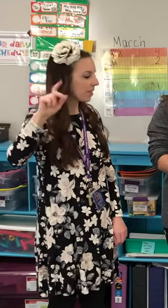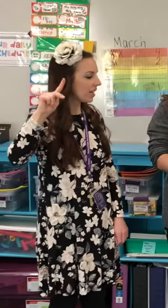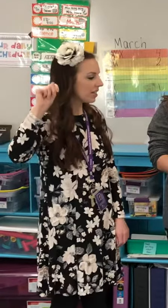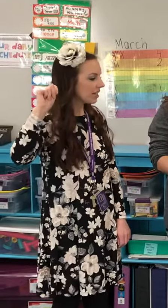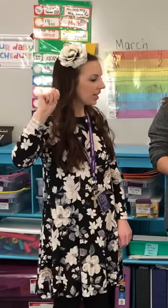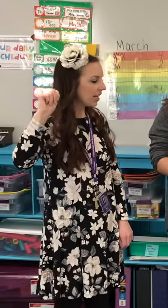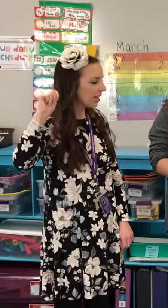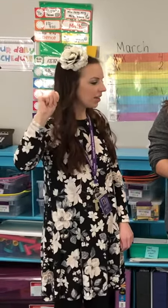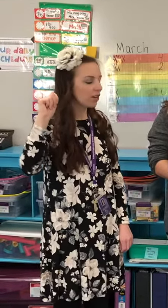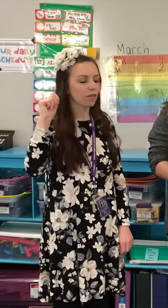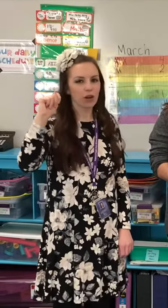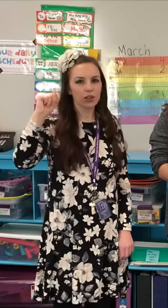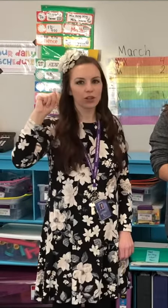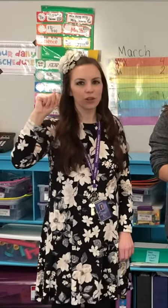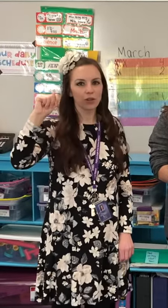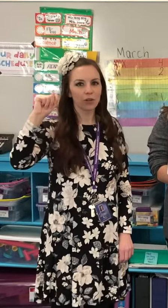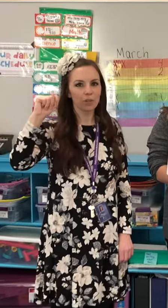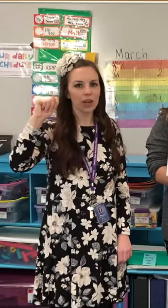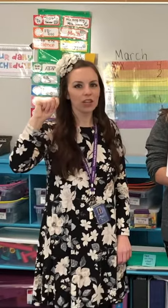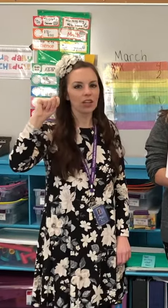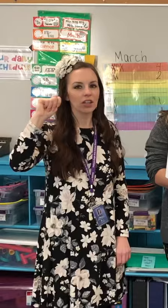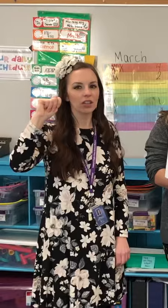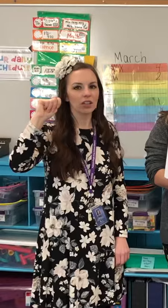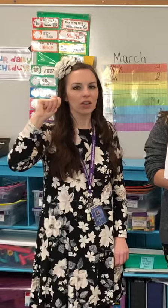T for toothbrush.